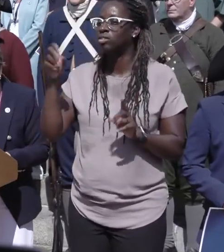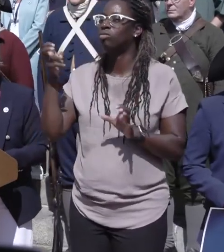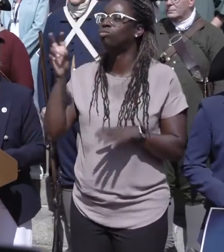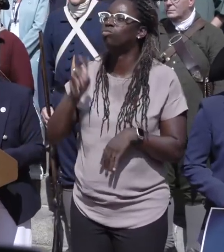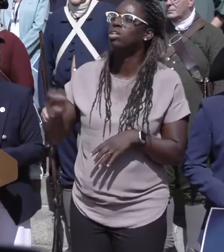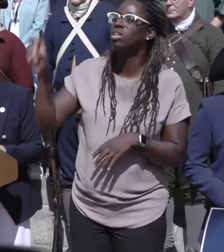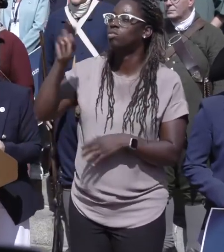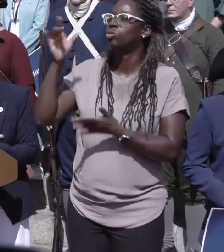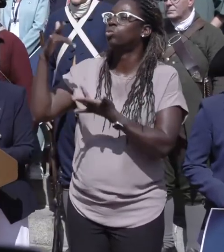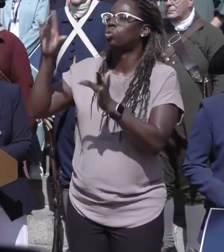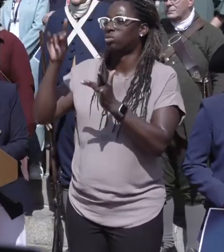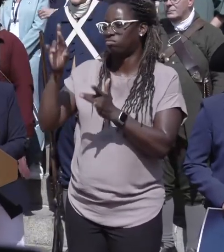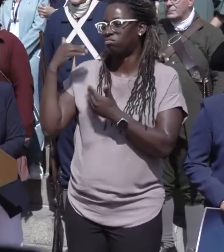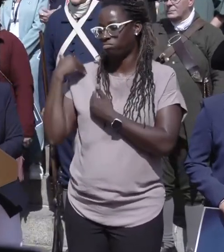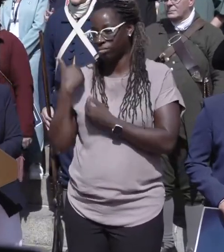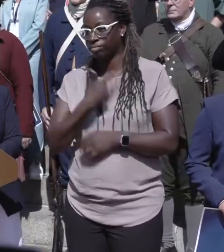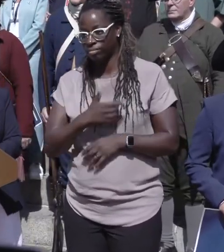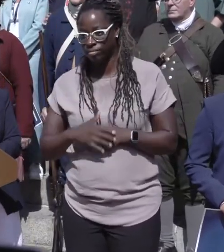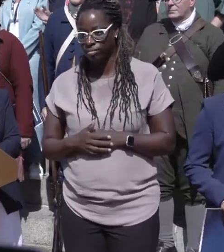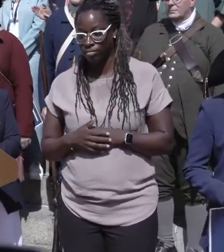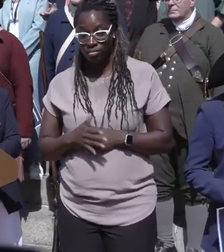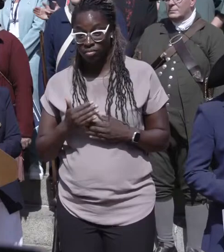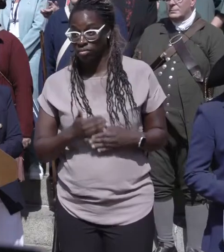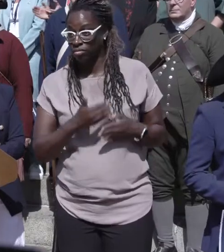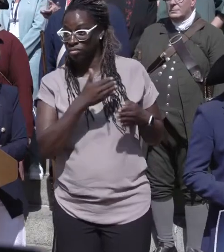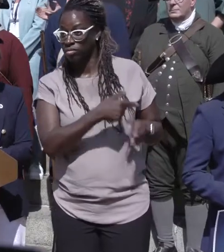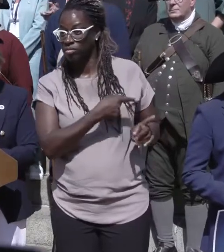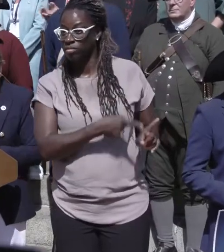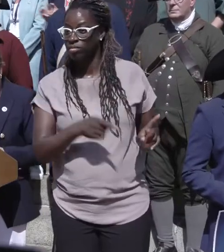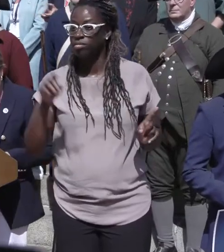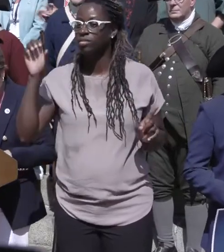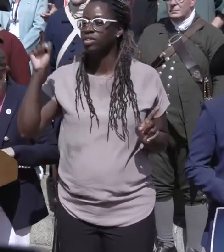our Undersecretary in Economic Development, Sarah Stanton,